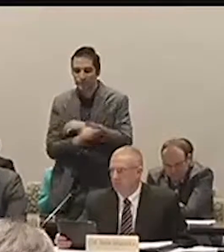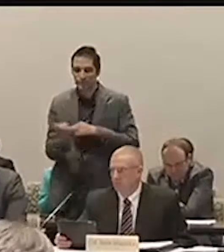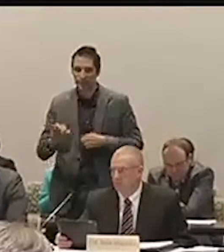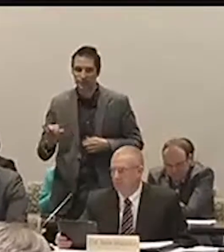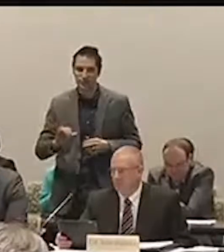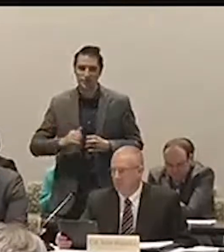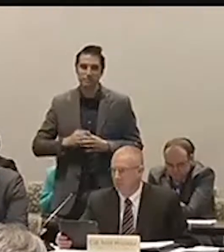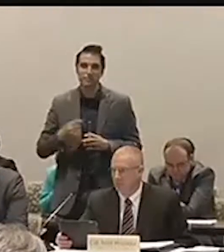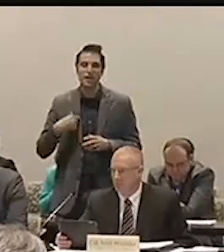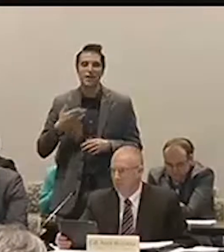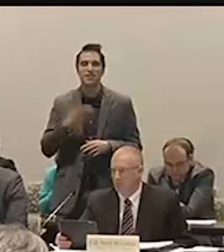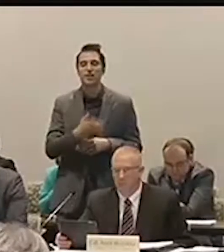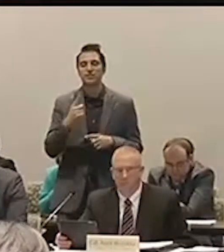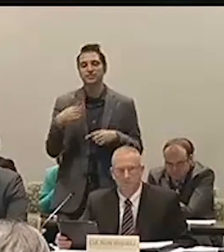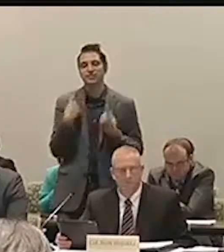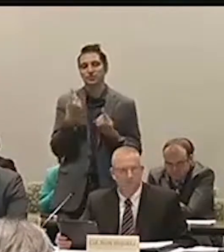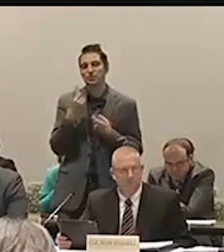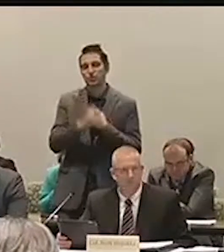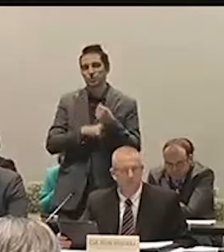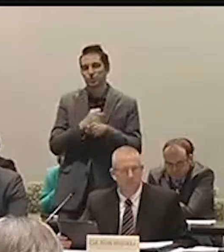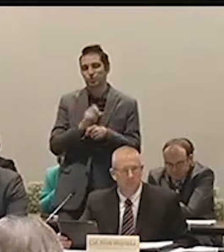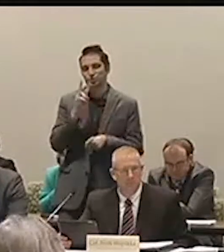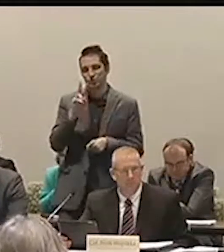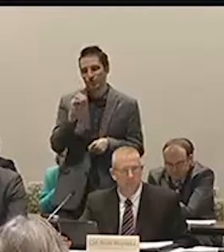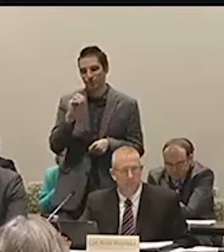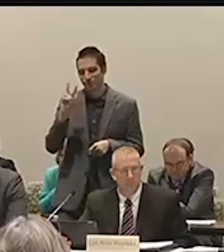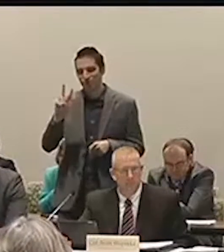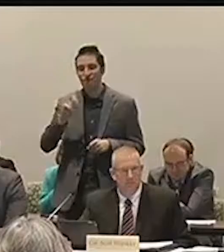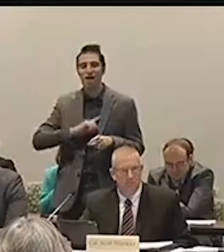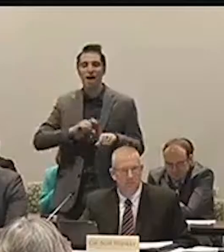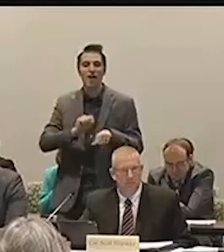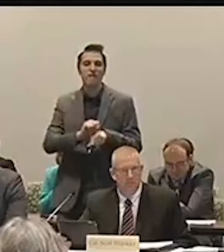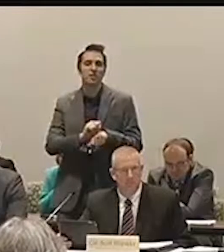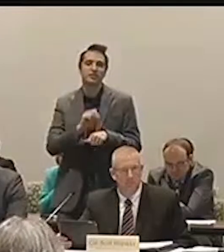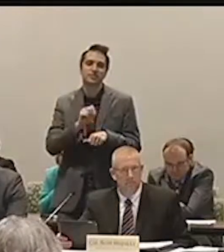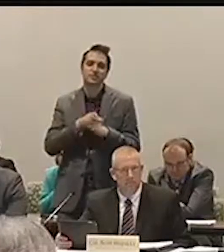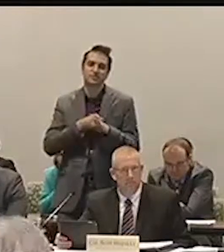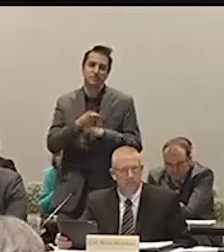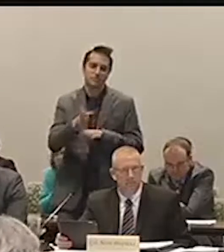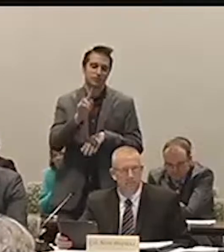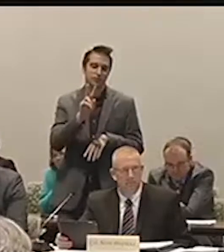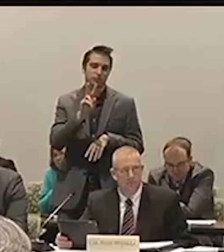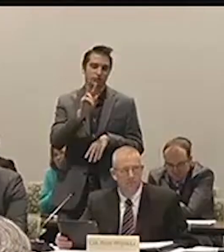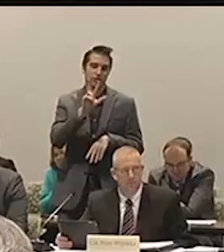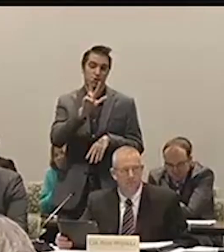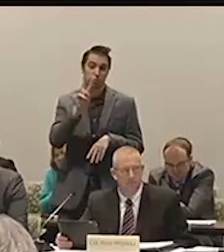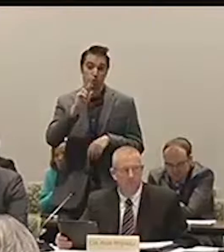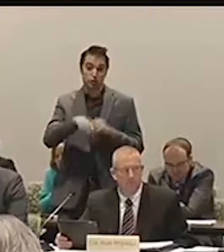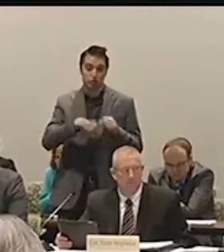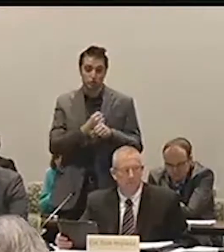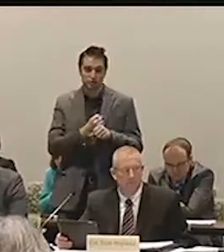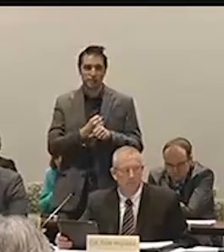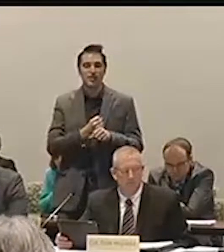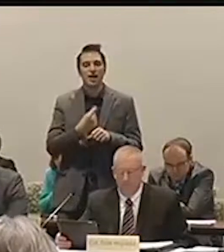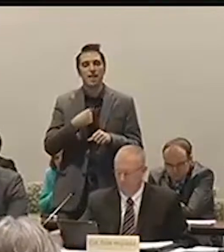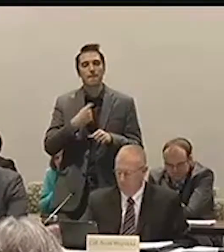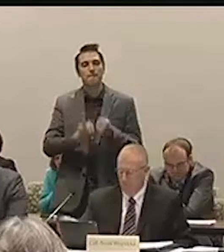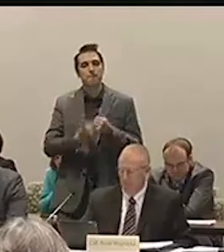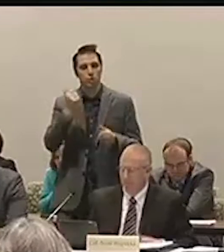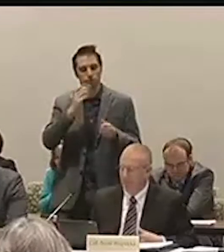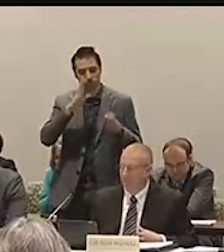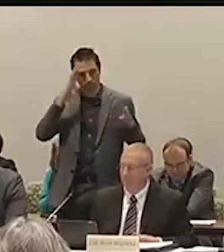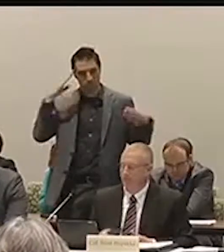there since 2002. But I've worked in the field for 33 years, and a good chunk of that specializing in